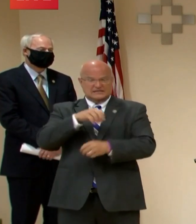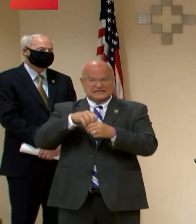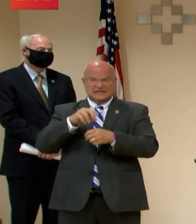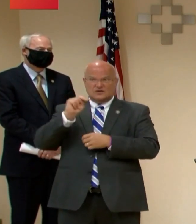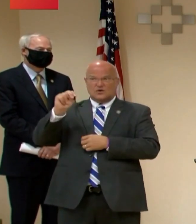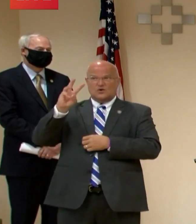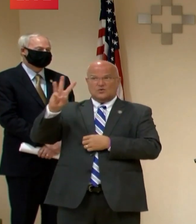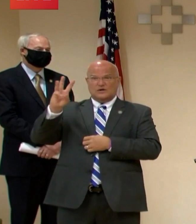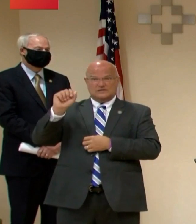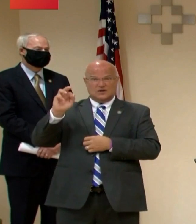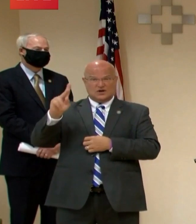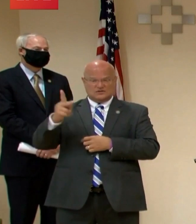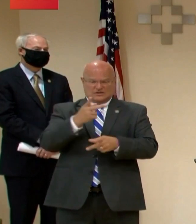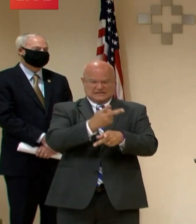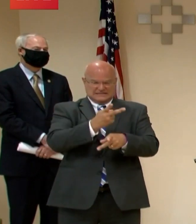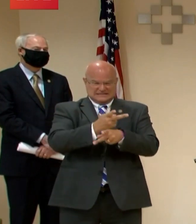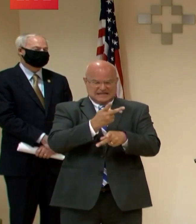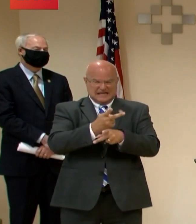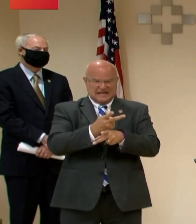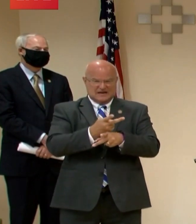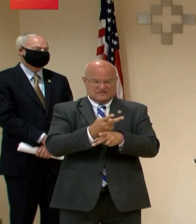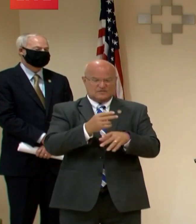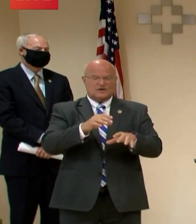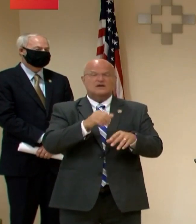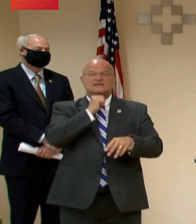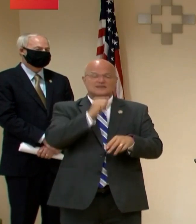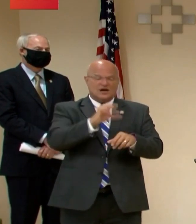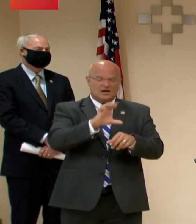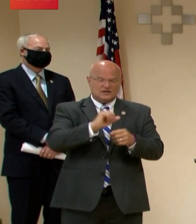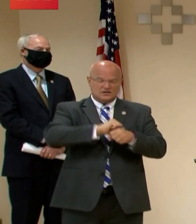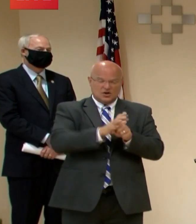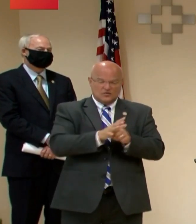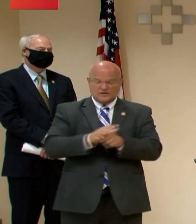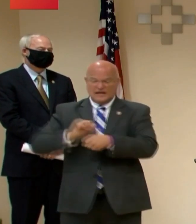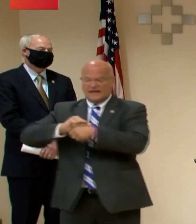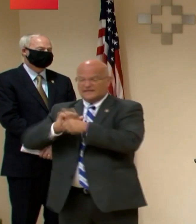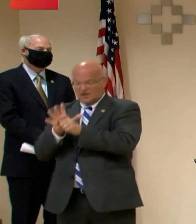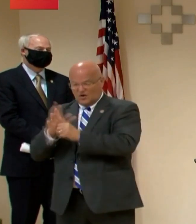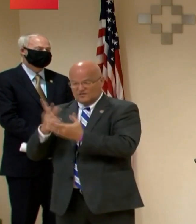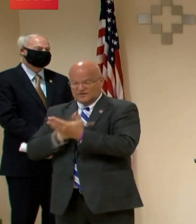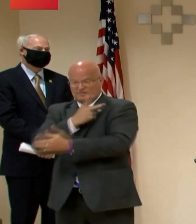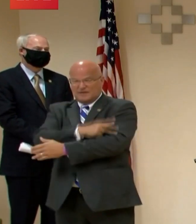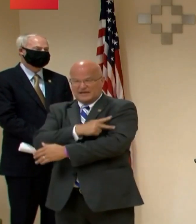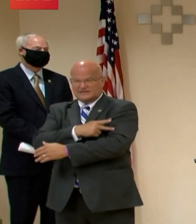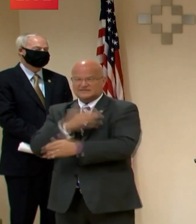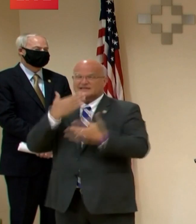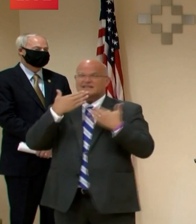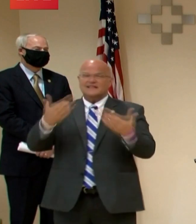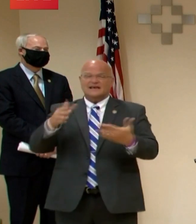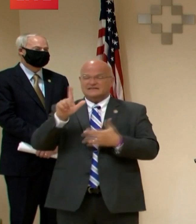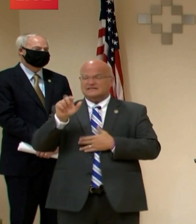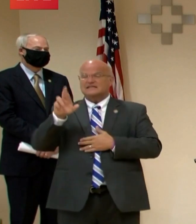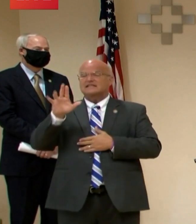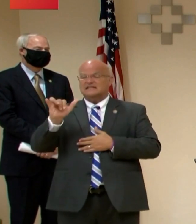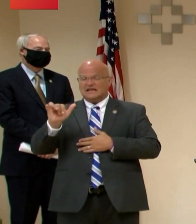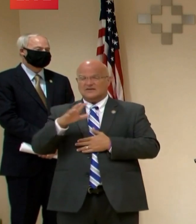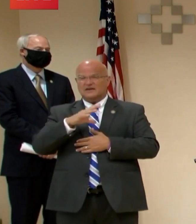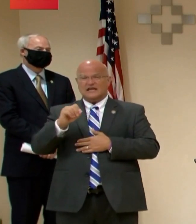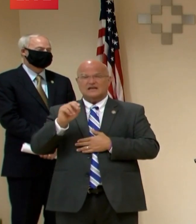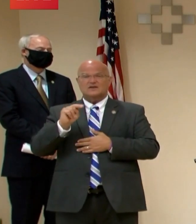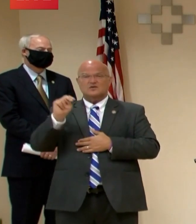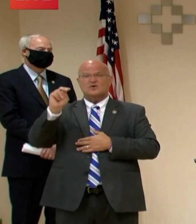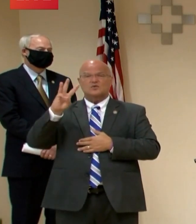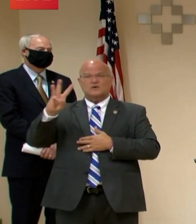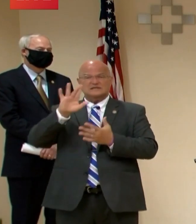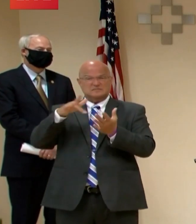Northwest Arkansas, take care of them for both COVID and non-COVID. So special thanks to Larry and to Denton Park at Northwest